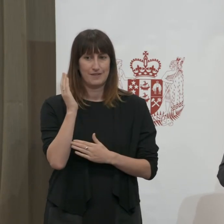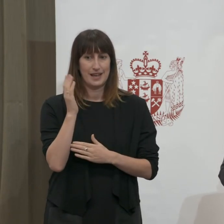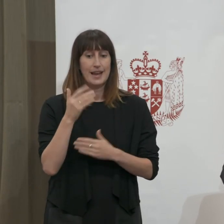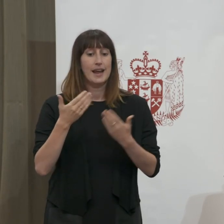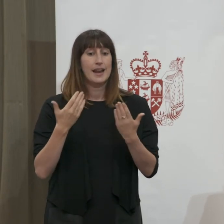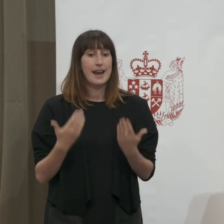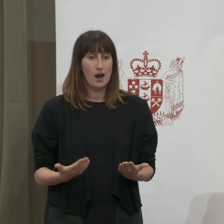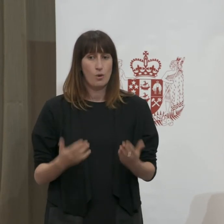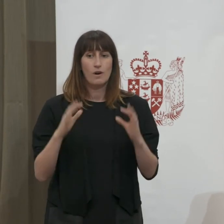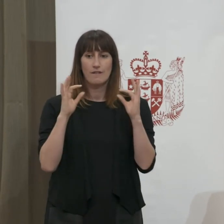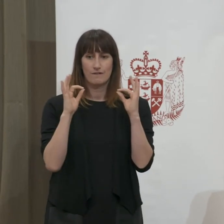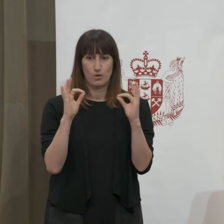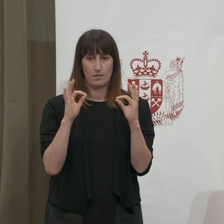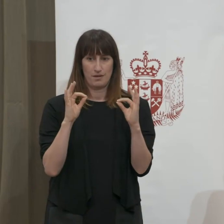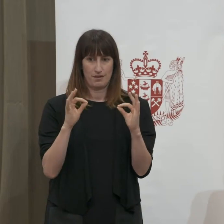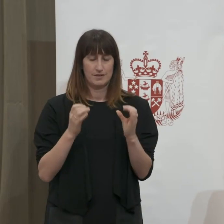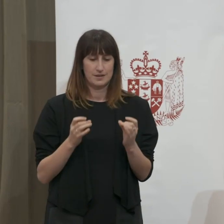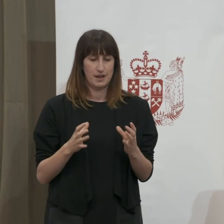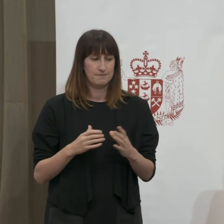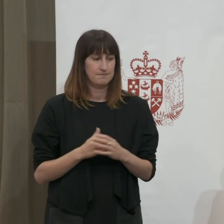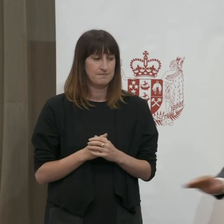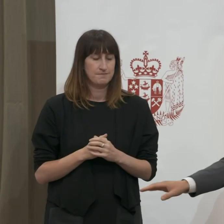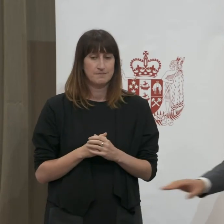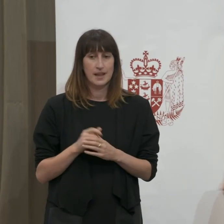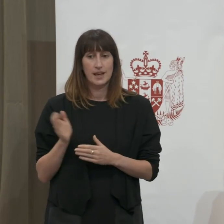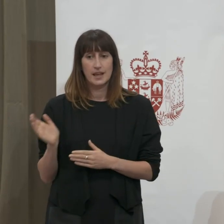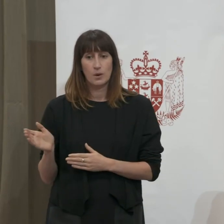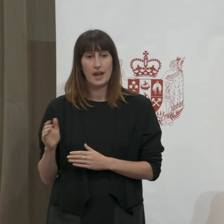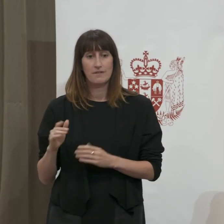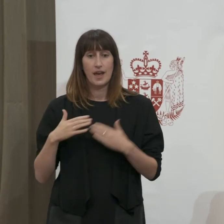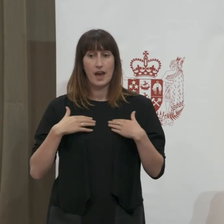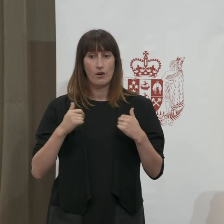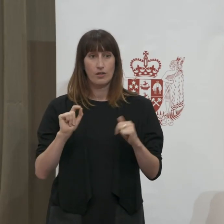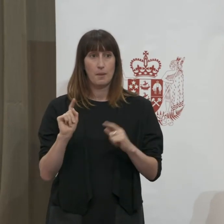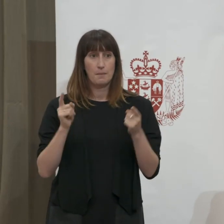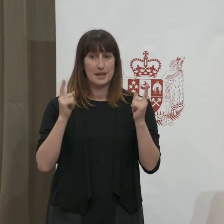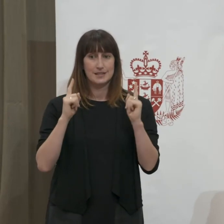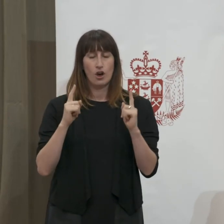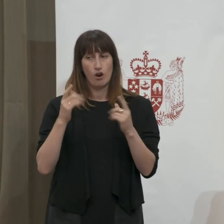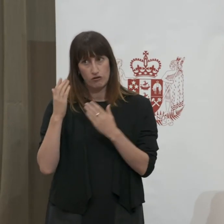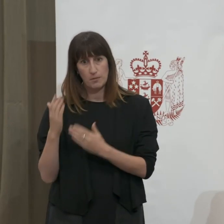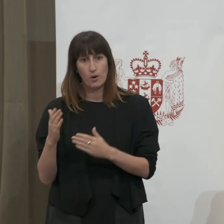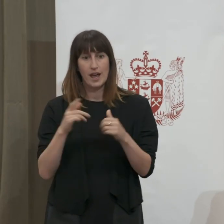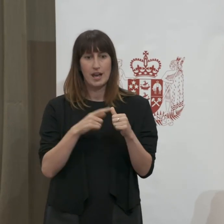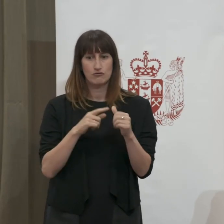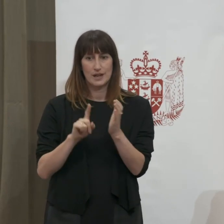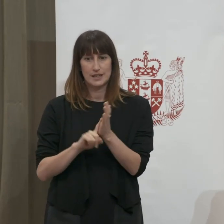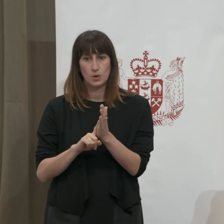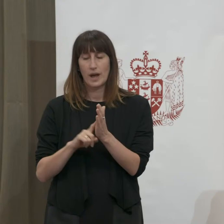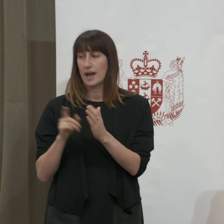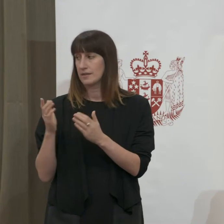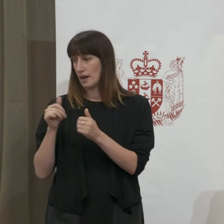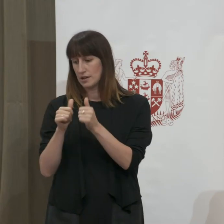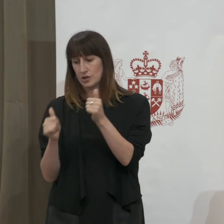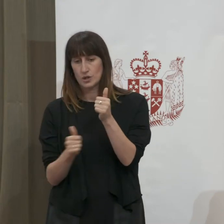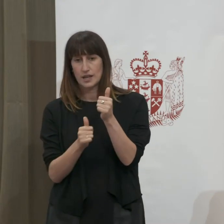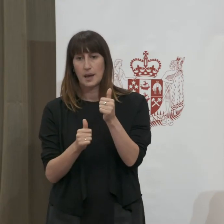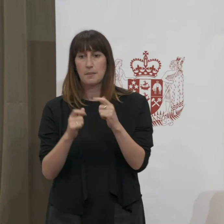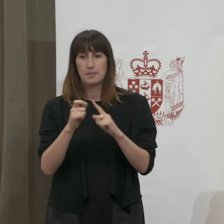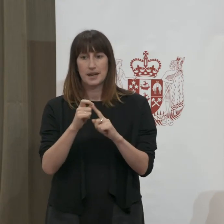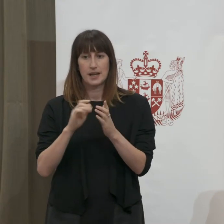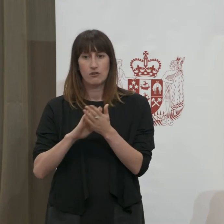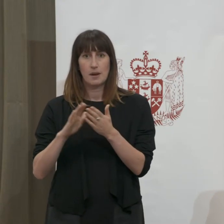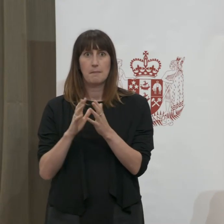formalities. We're here to have the Health Minister, the Honourable Andrew Little, and the Associate Health Minister, the Honourable Pieni Henare, make a